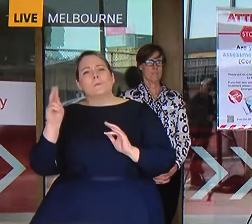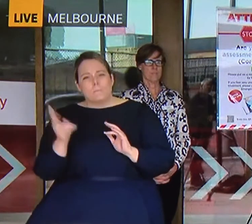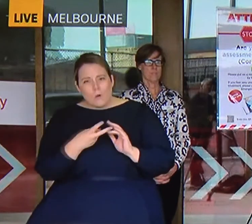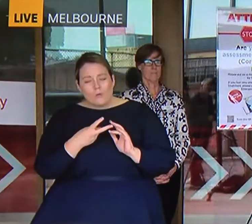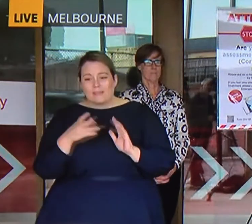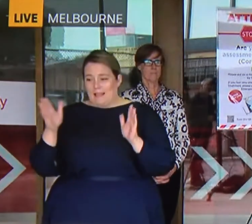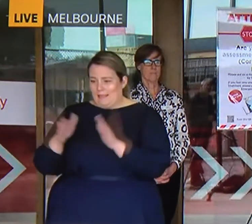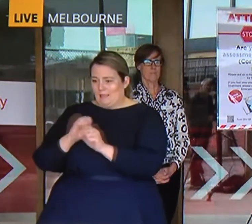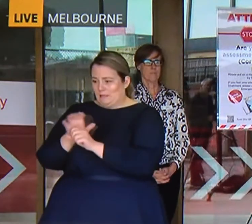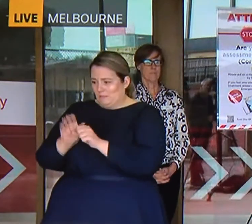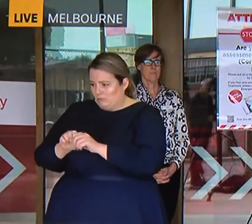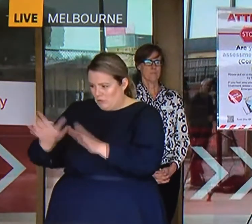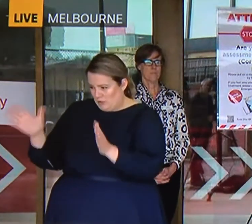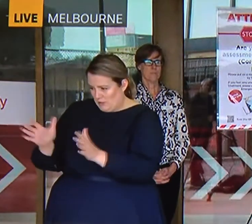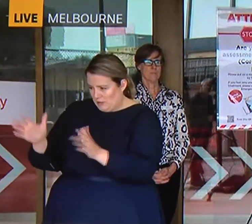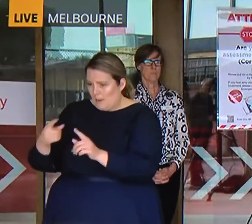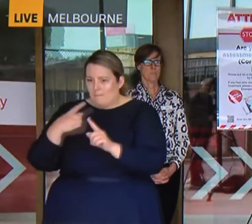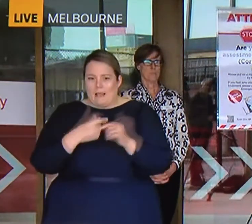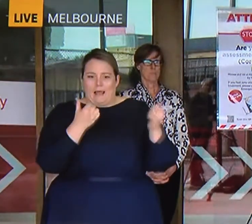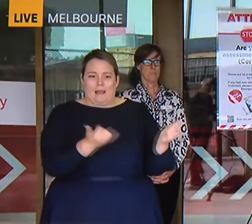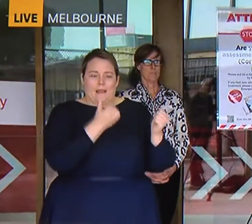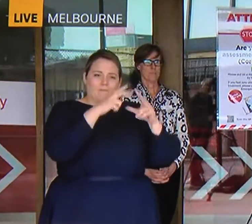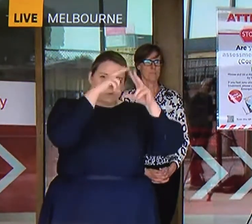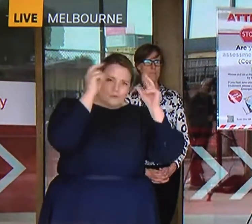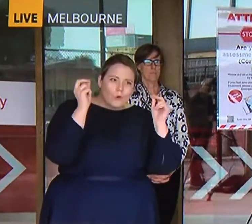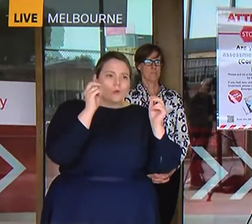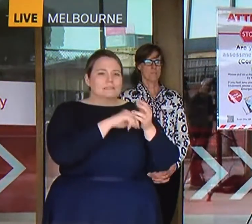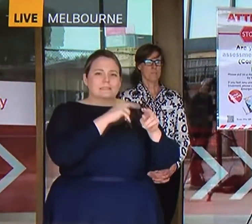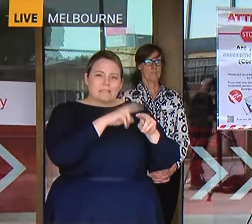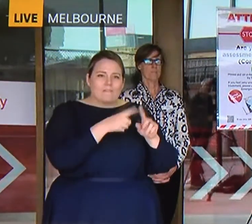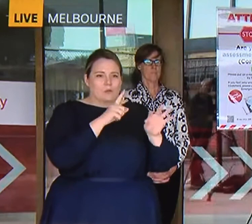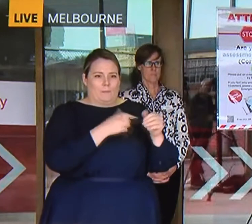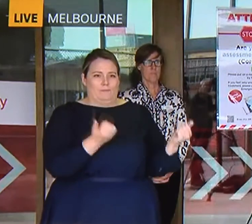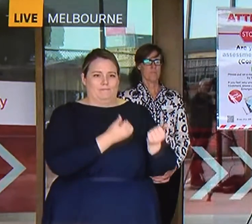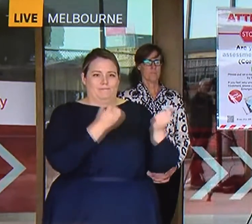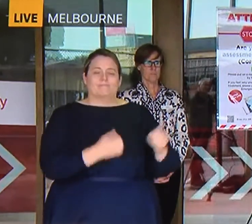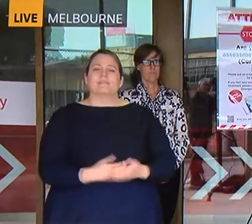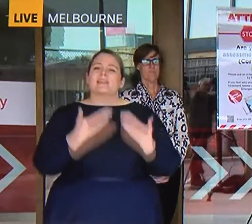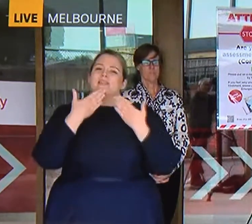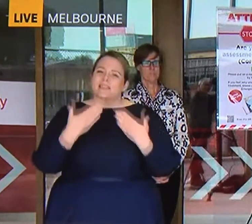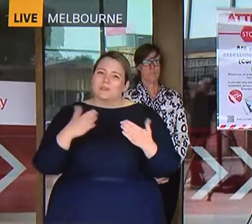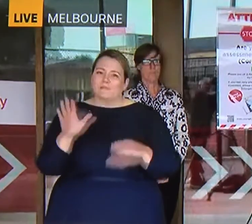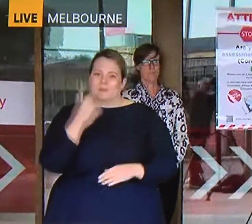decrease the numbers and help in those first early signs of flattening the curve. Thank you very much, everybody. Thank you.